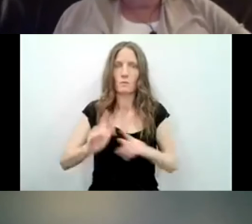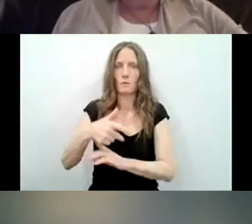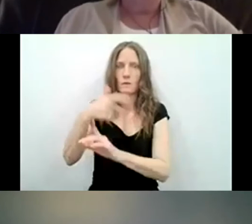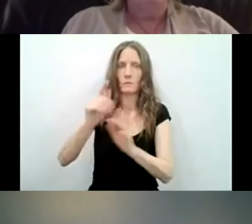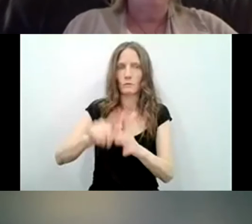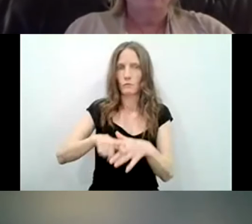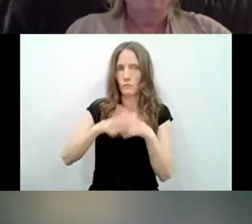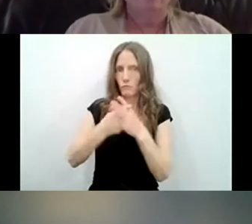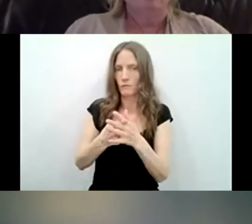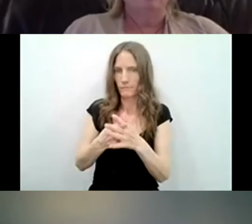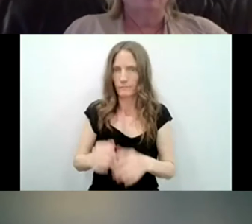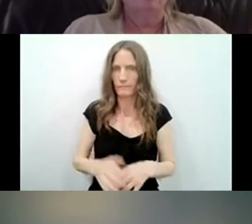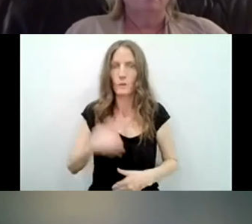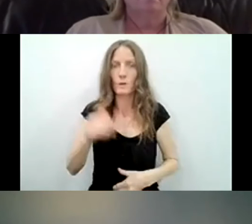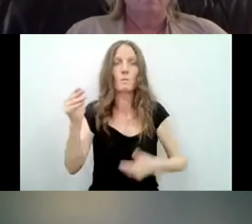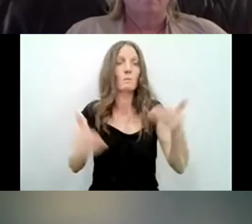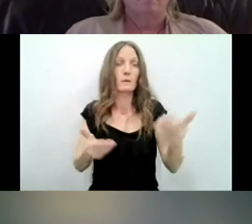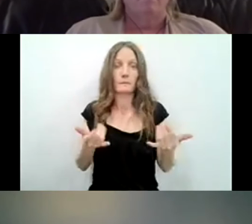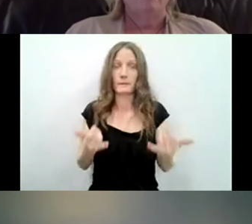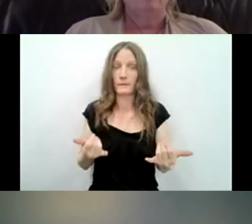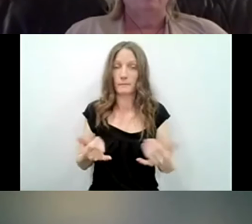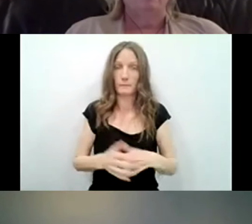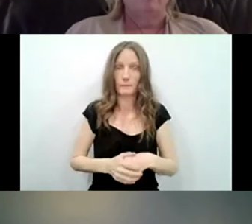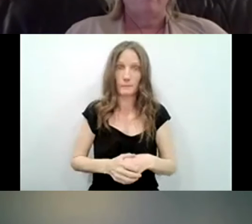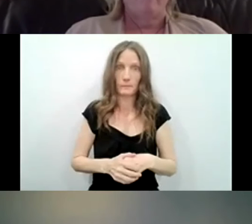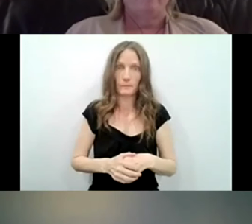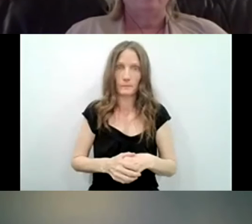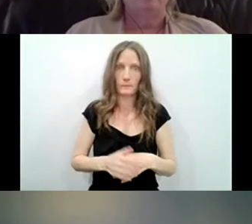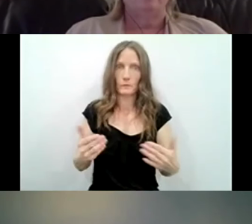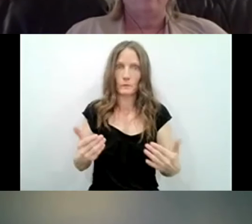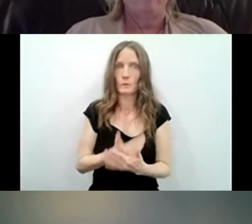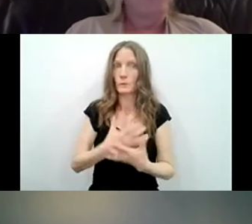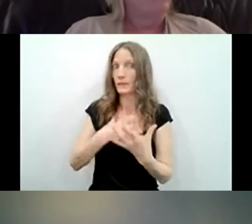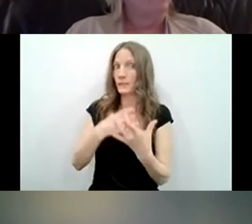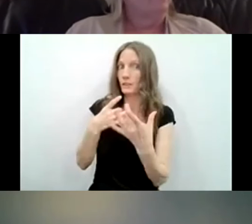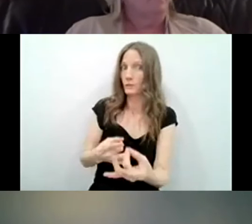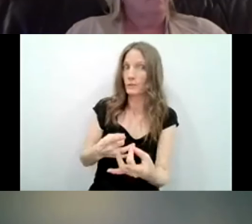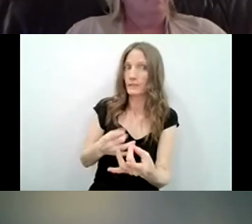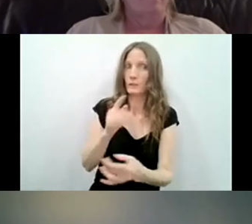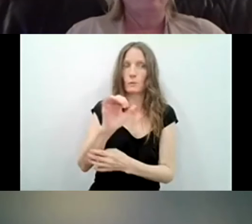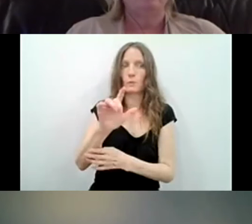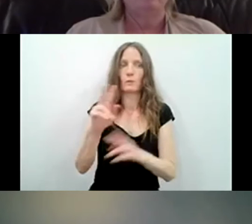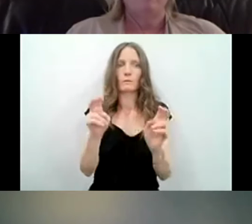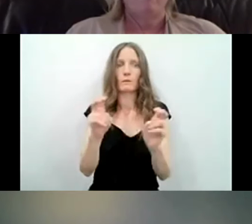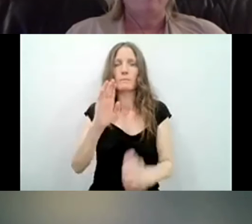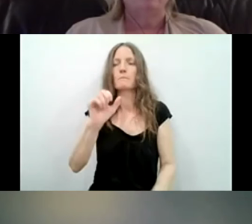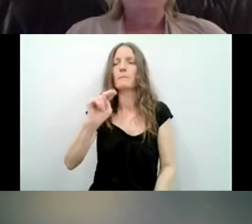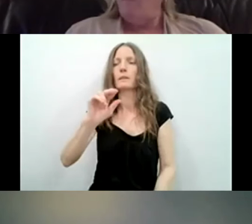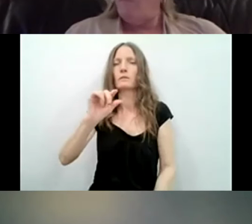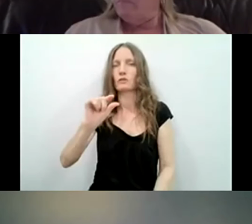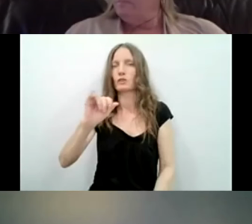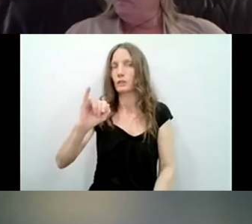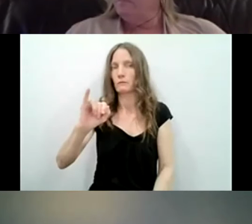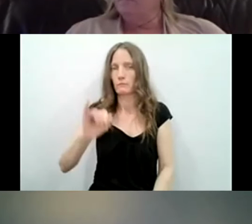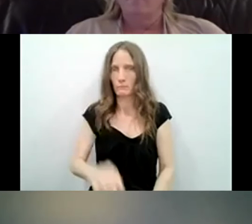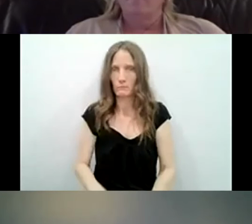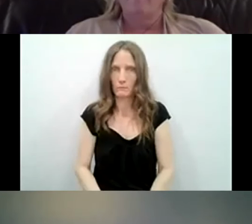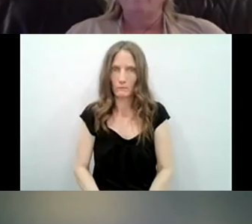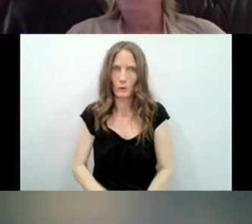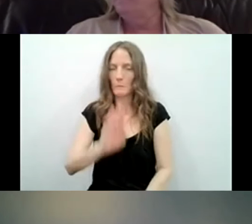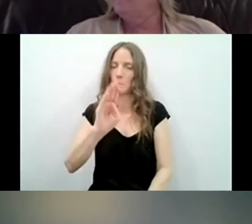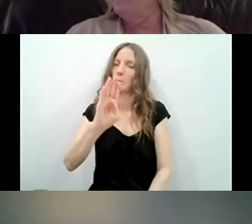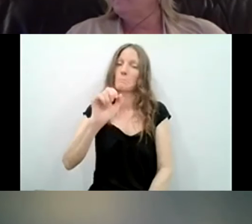session on the new and interesting tool called Benji. I'll turn things over in just a moment